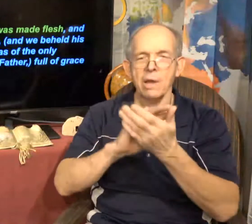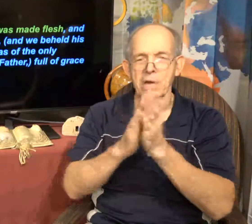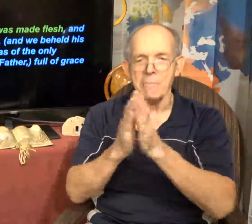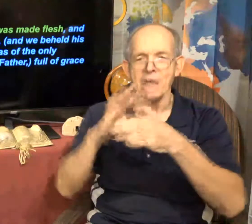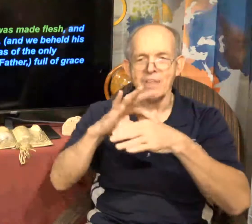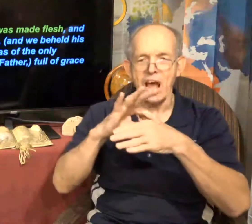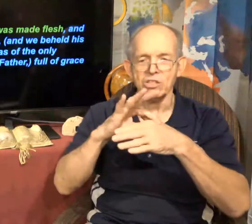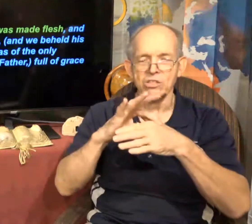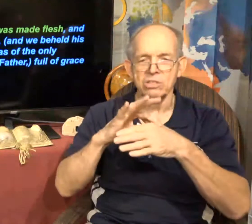become flesh.